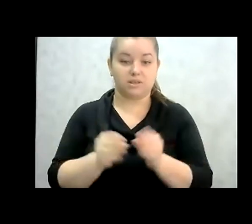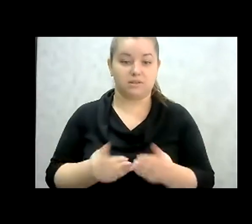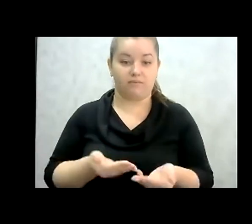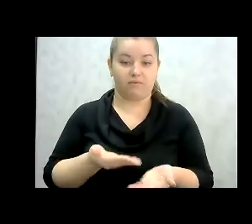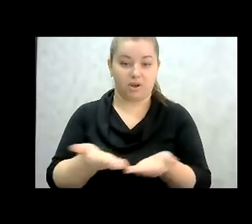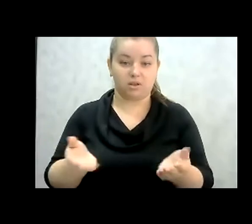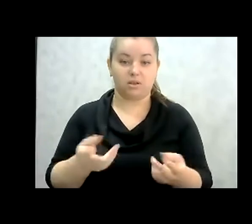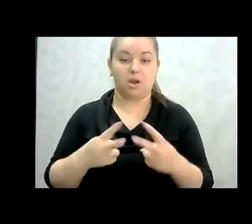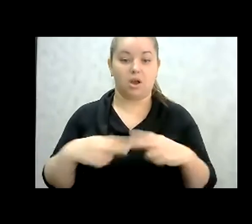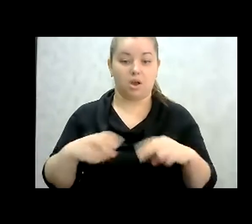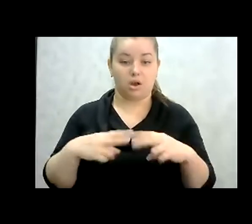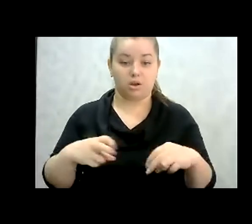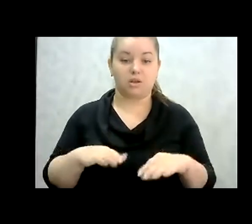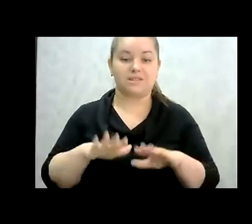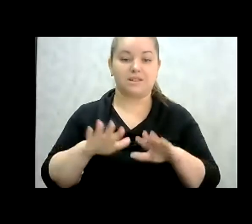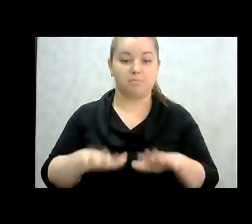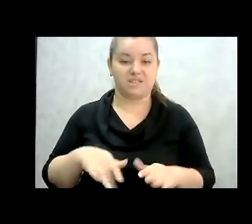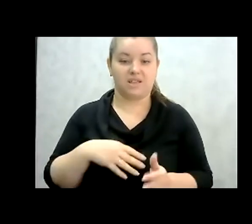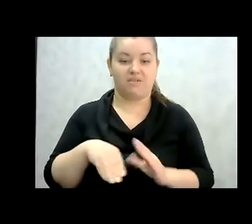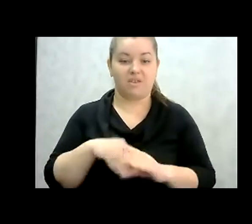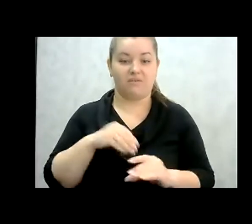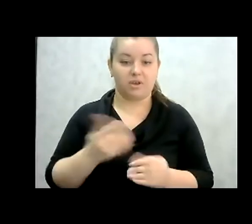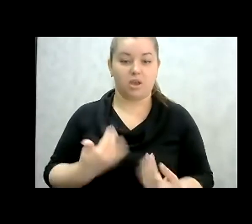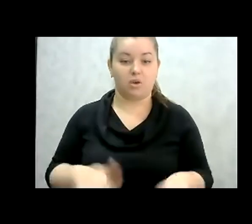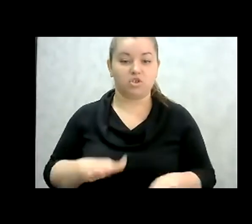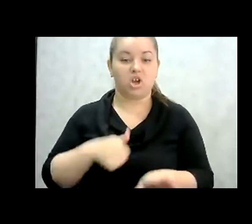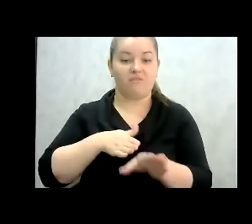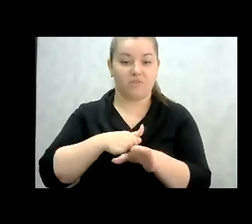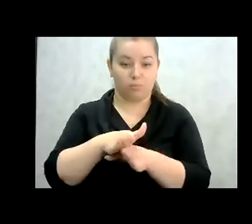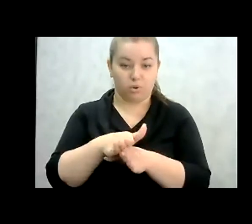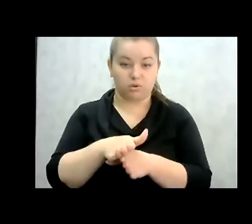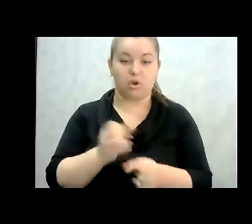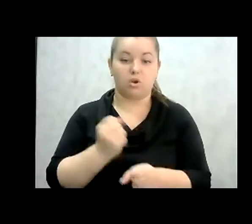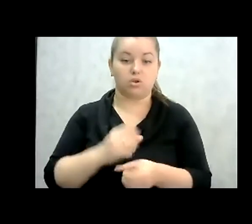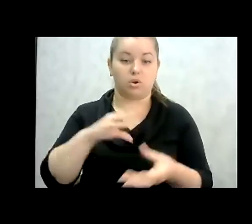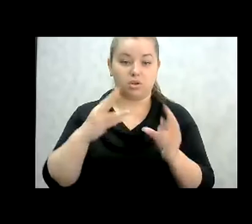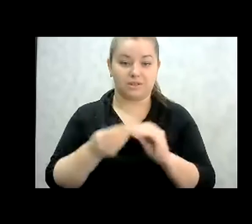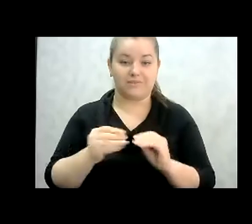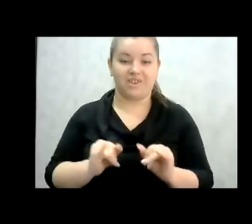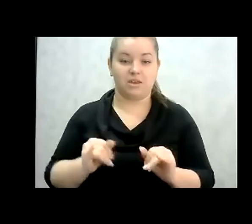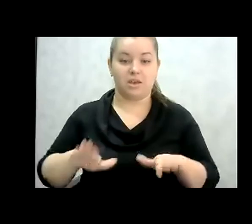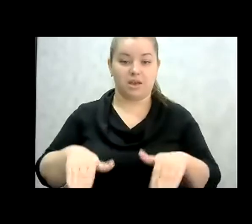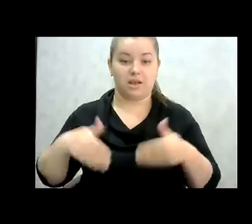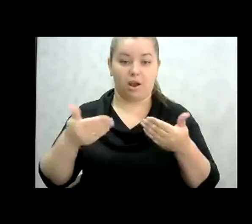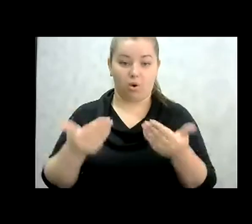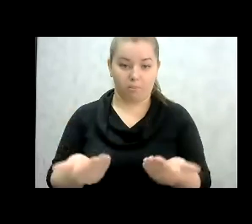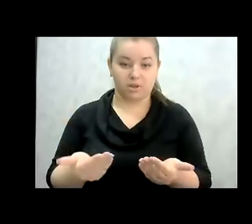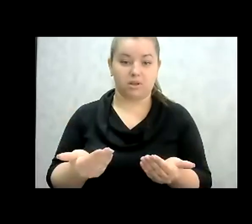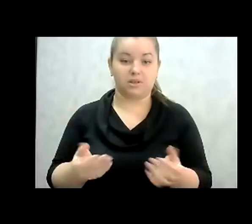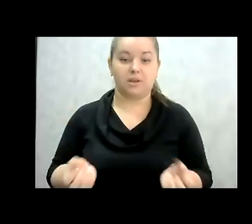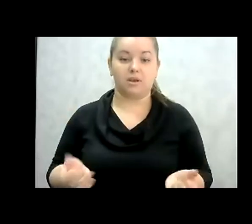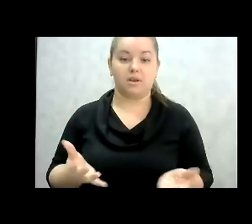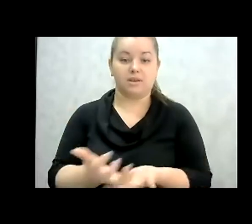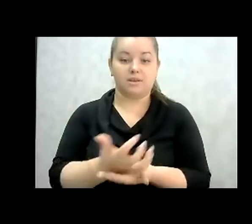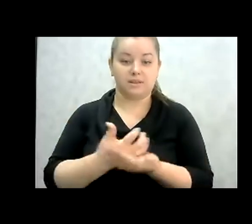for participation. We have a chance to consider the